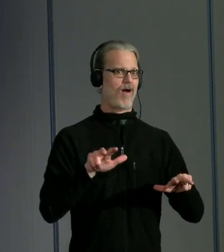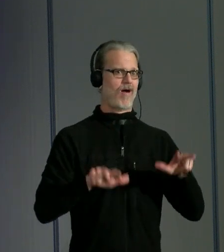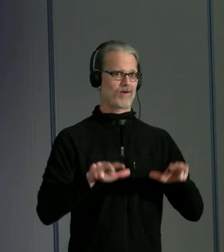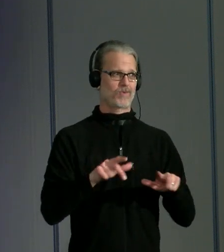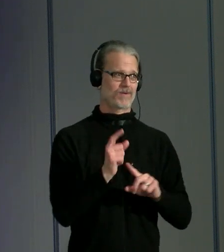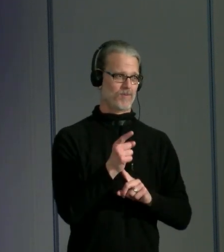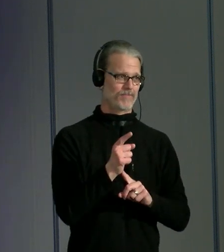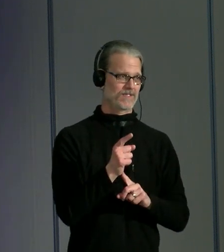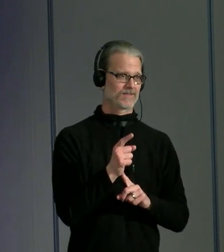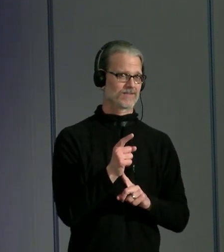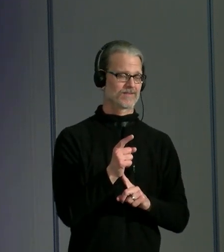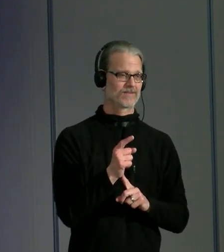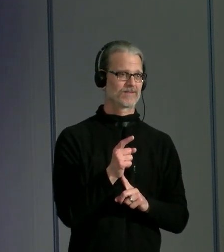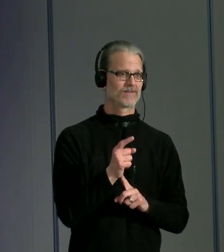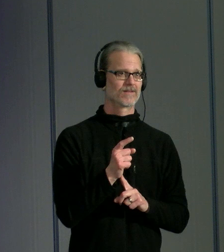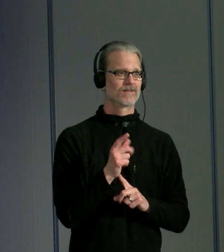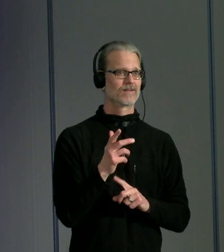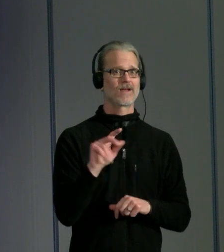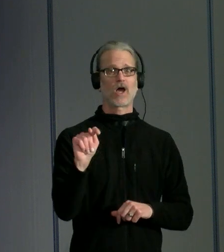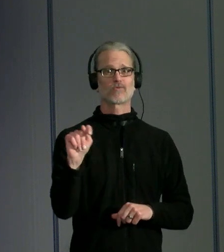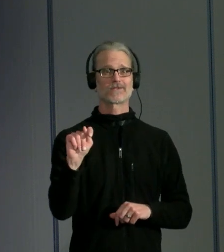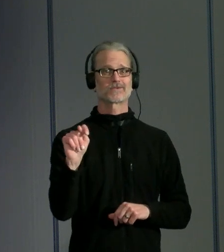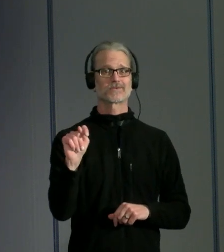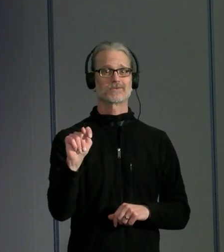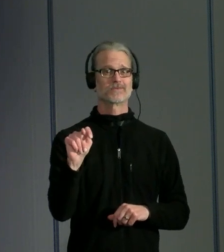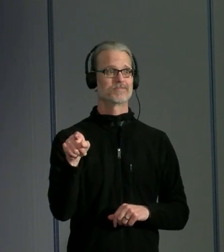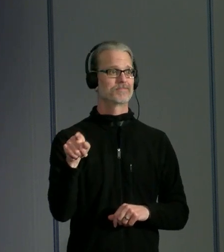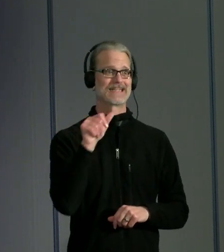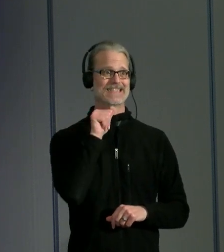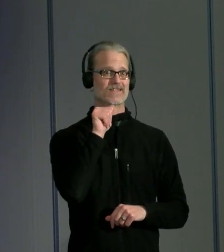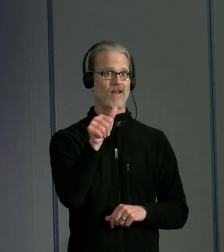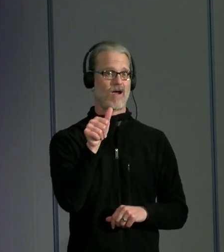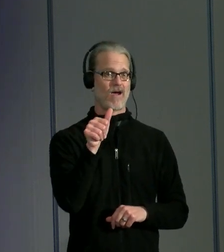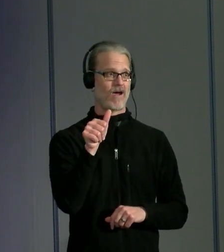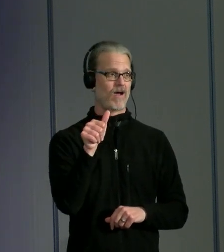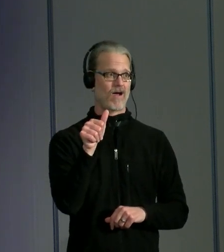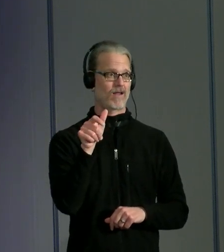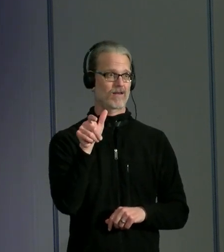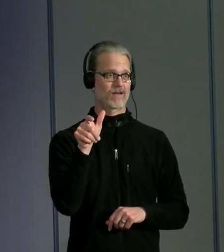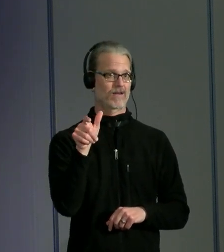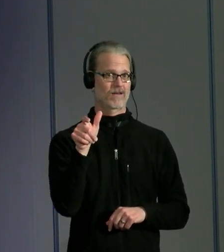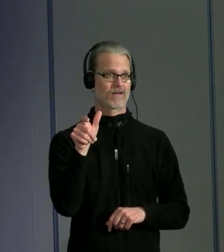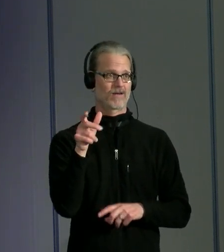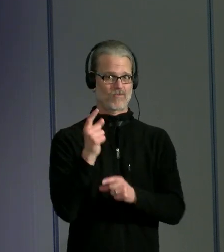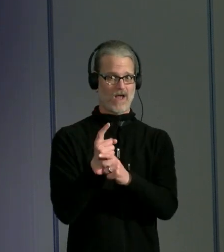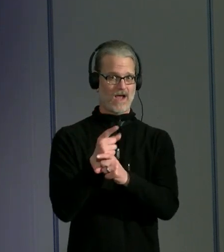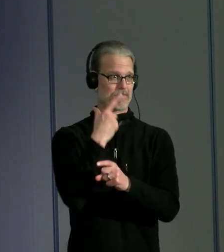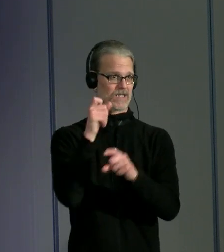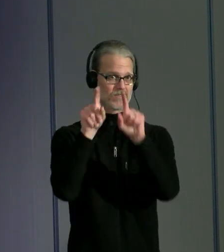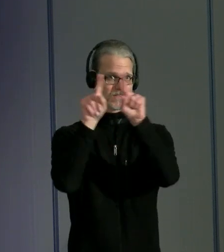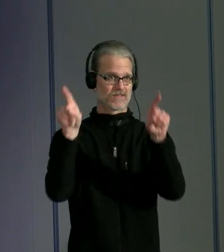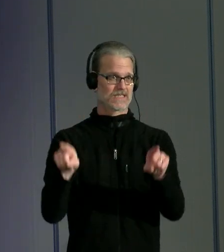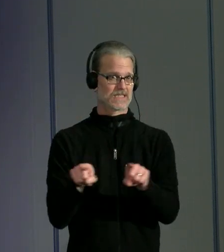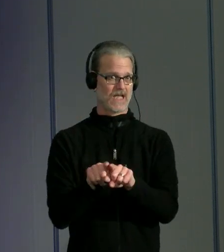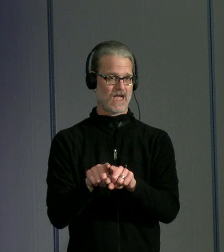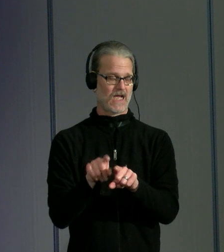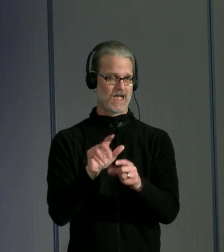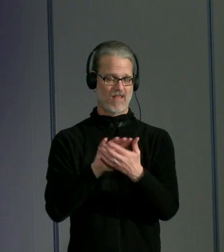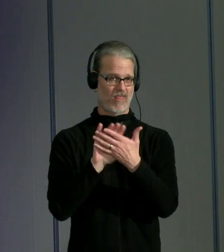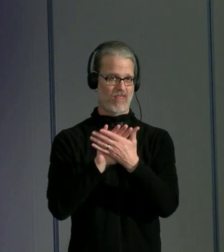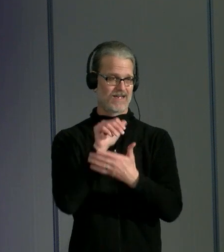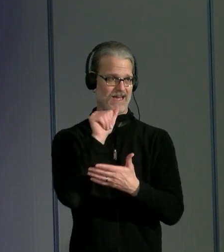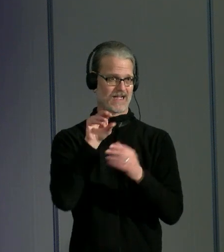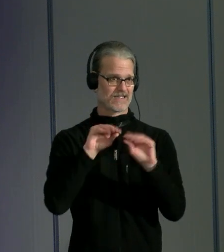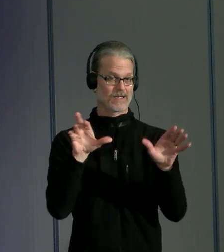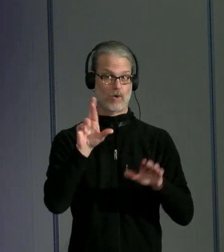moment where a restroom is not functioning as indicated because the signage is unclear.